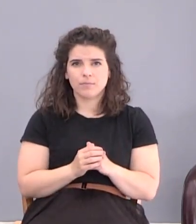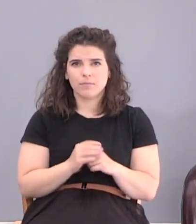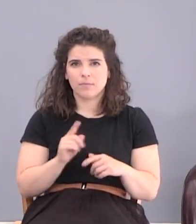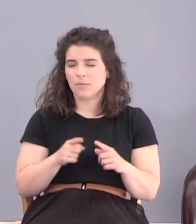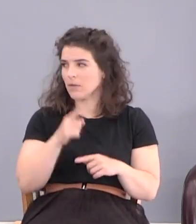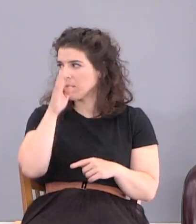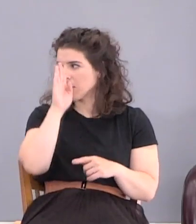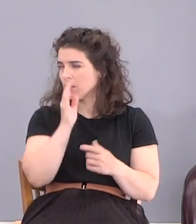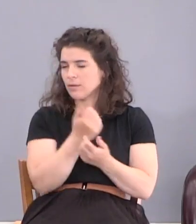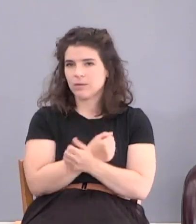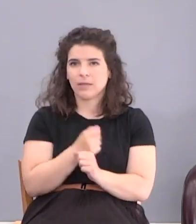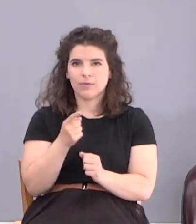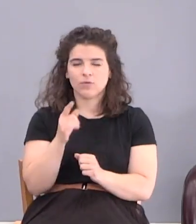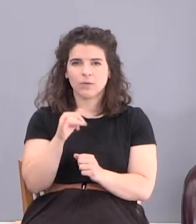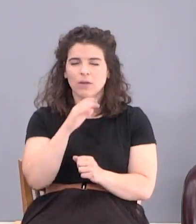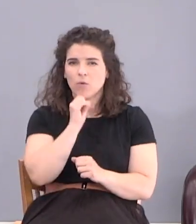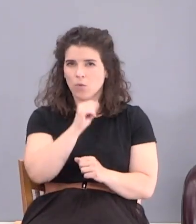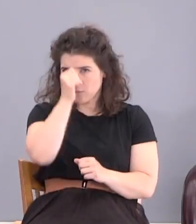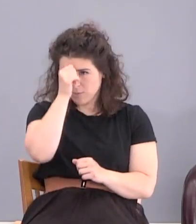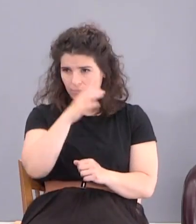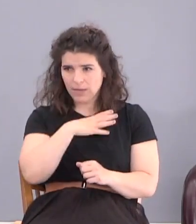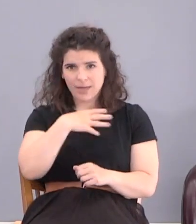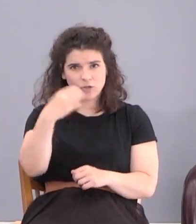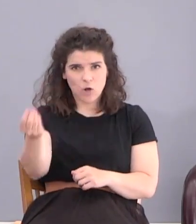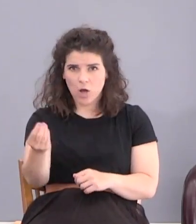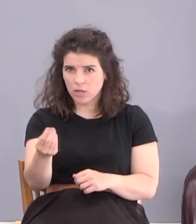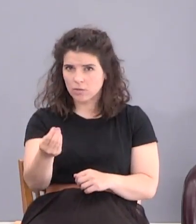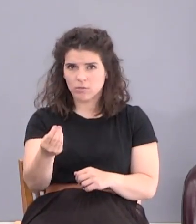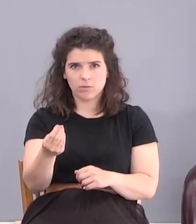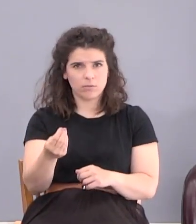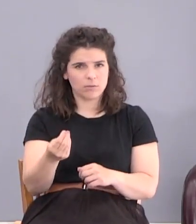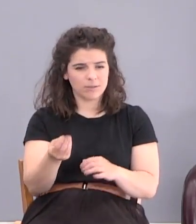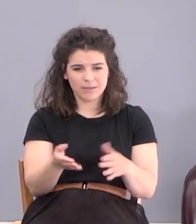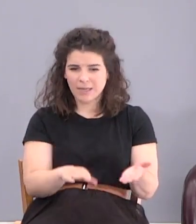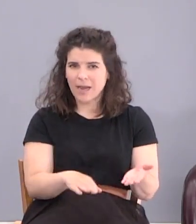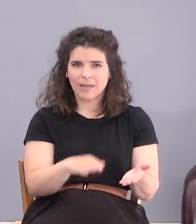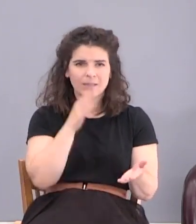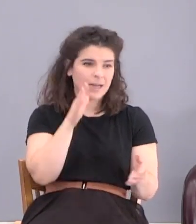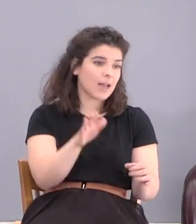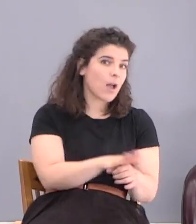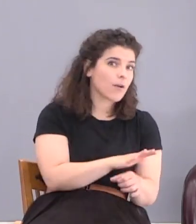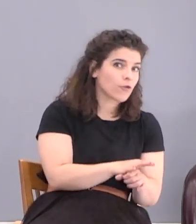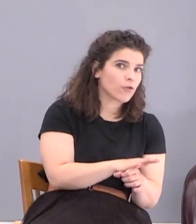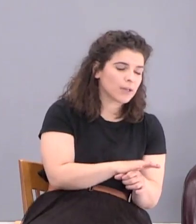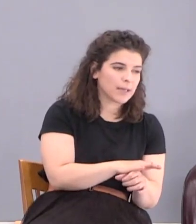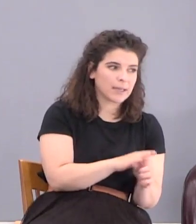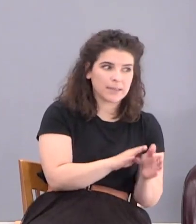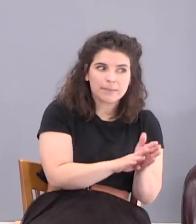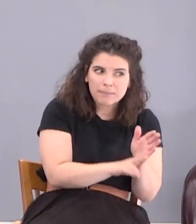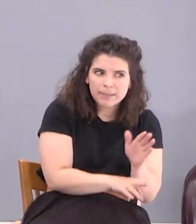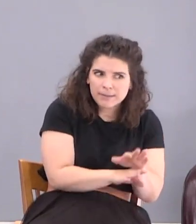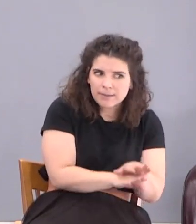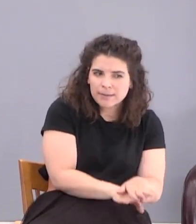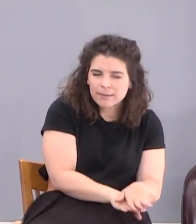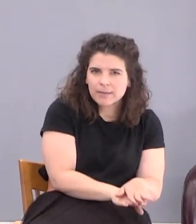God saves you, that old man is gone. It's dead. He's not covering it up.